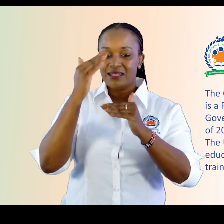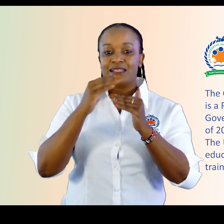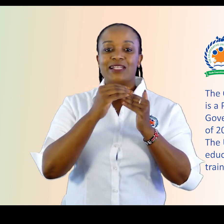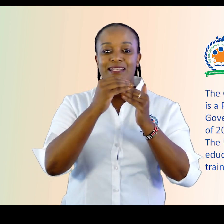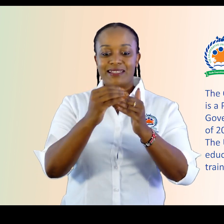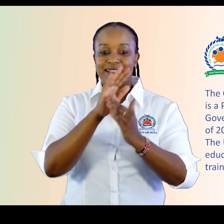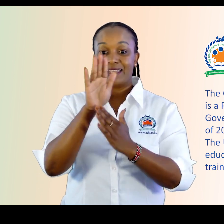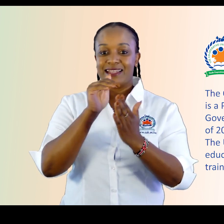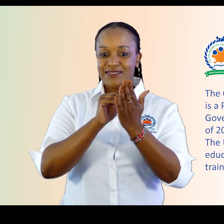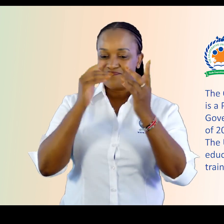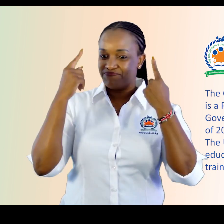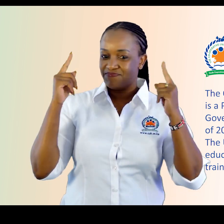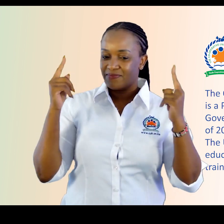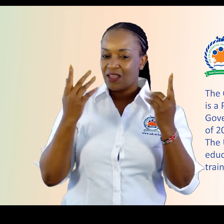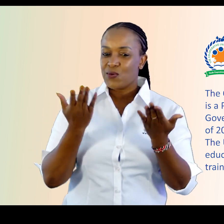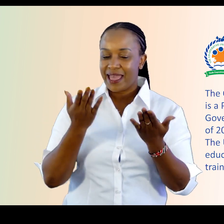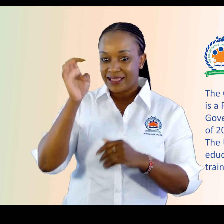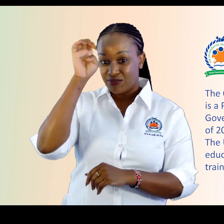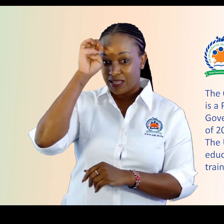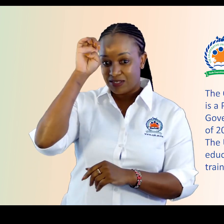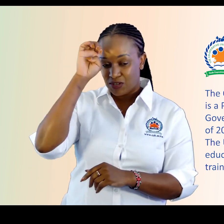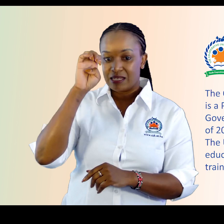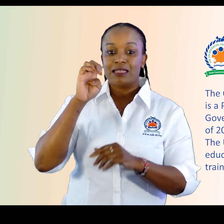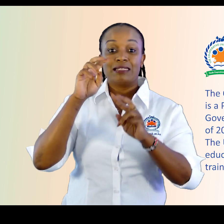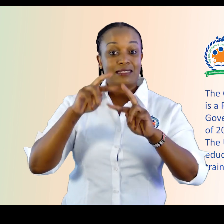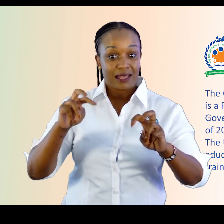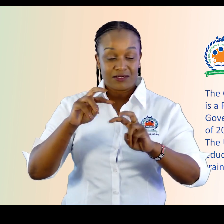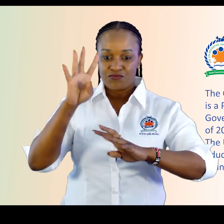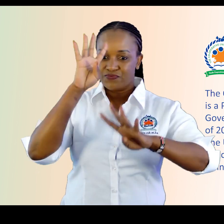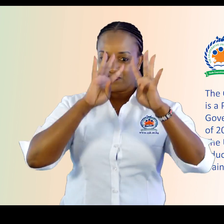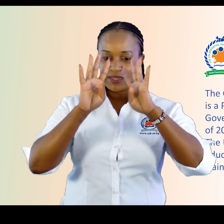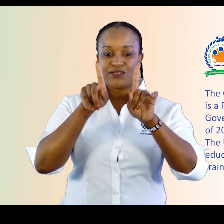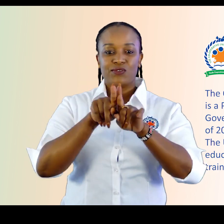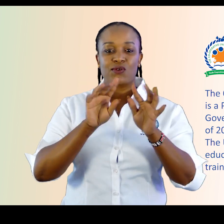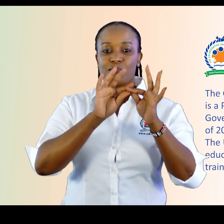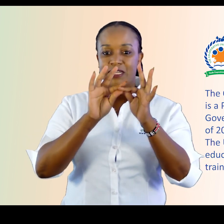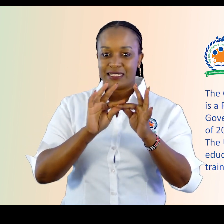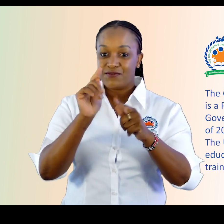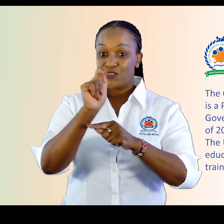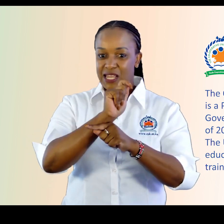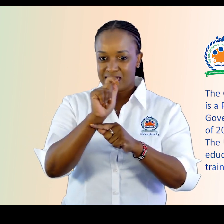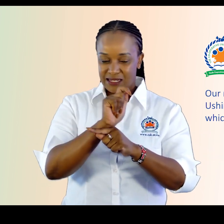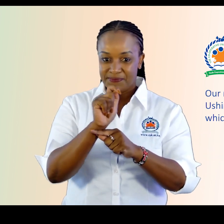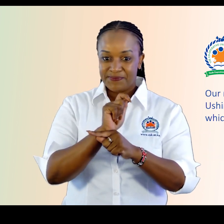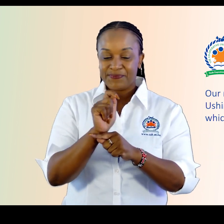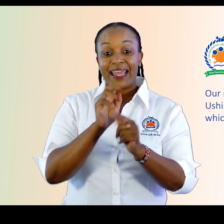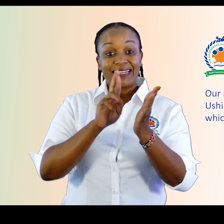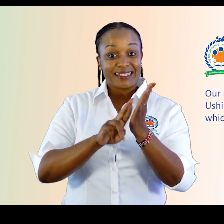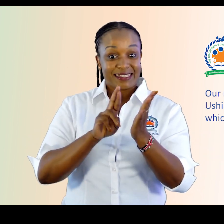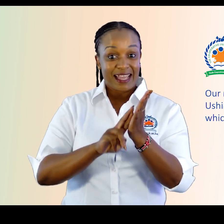center of excellence in education, research, innovation, and cooperative training. Our registered offices